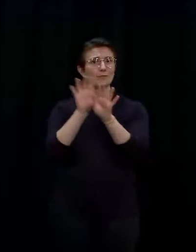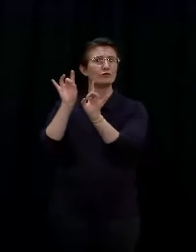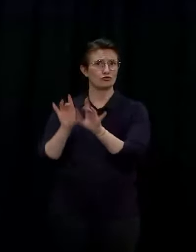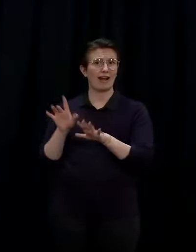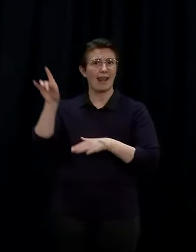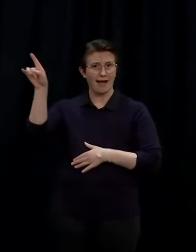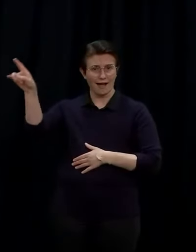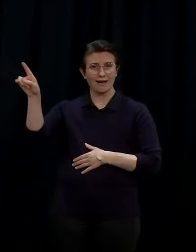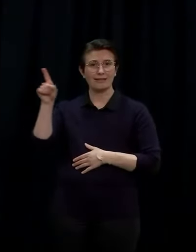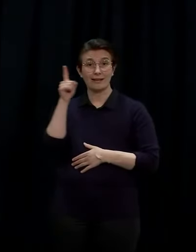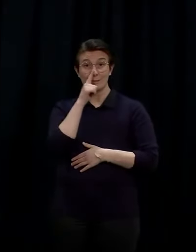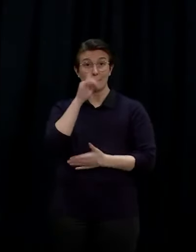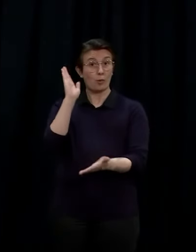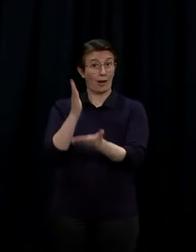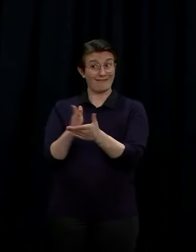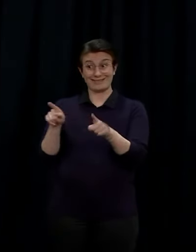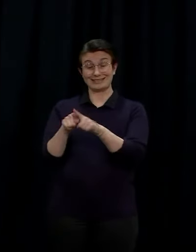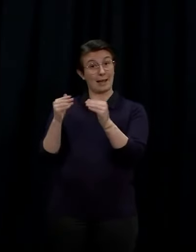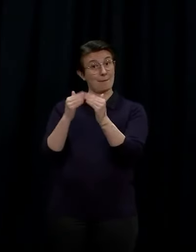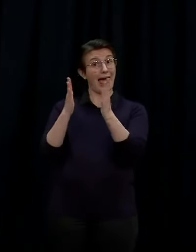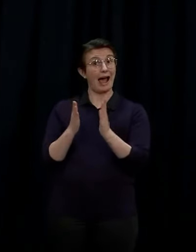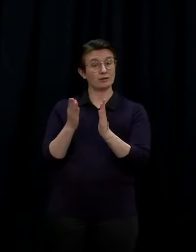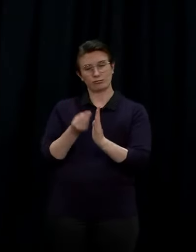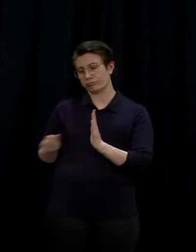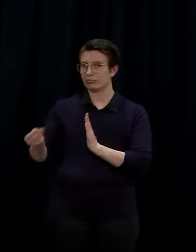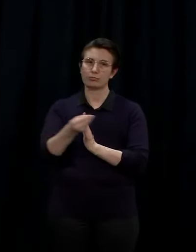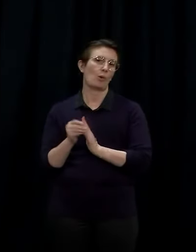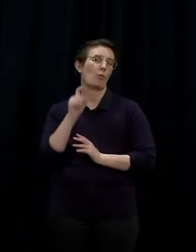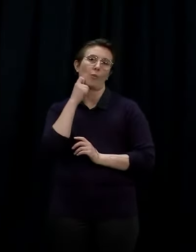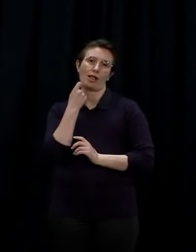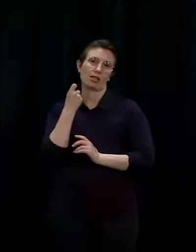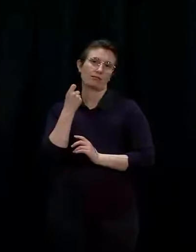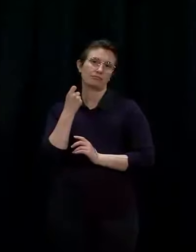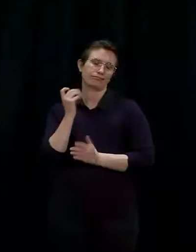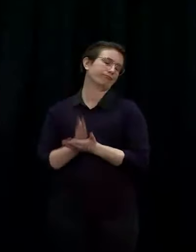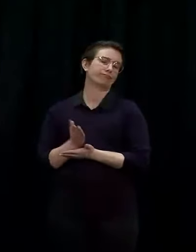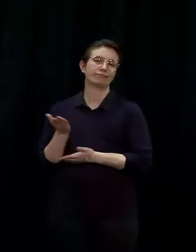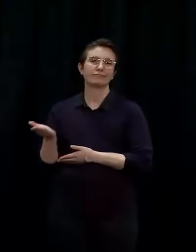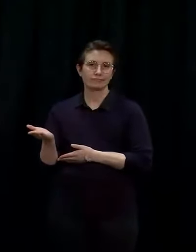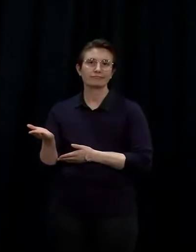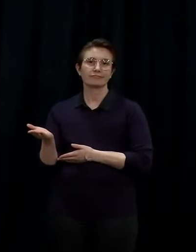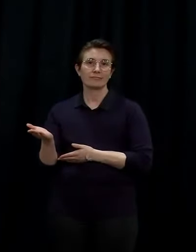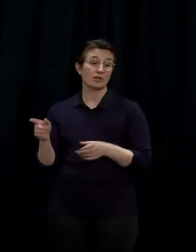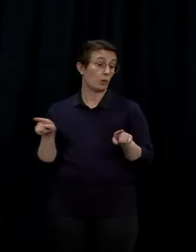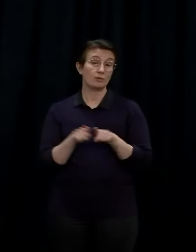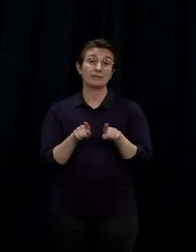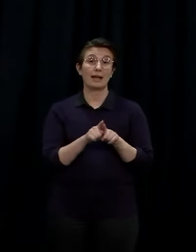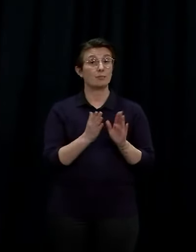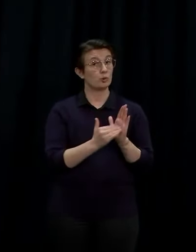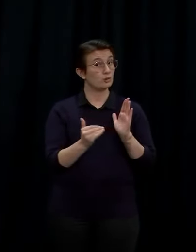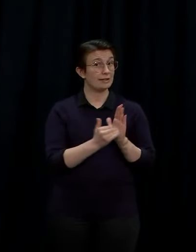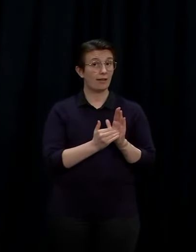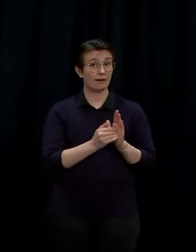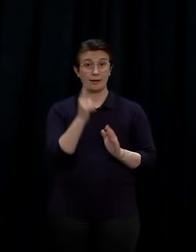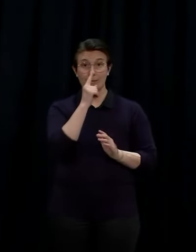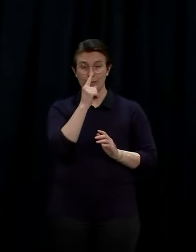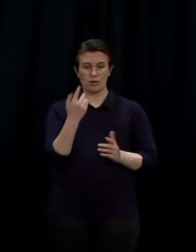our numbers to continue for some time as significant numbers of household contacts continue to test